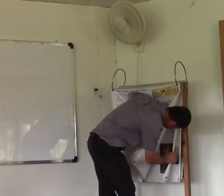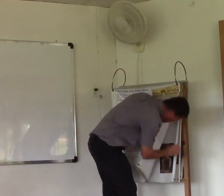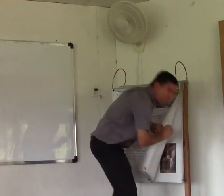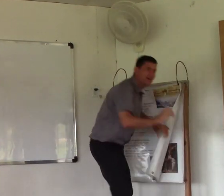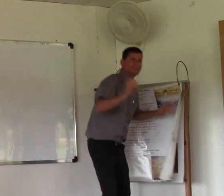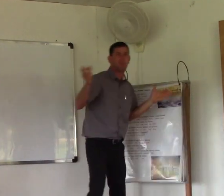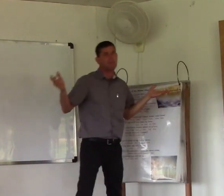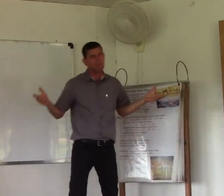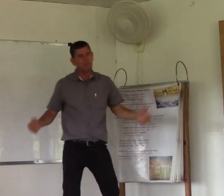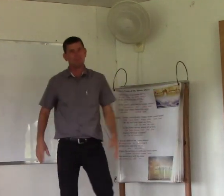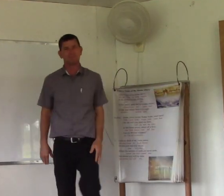None?